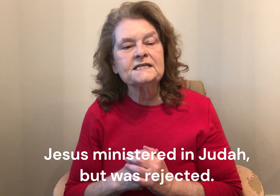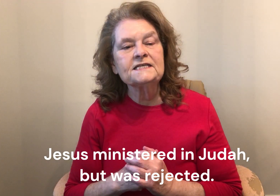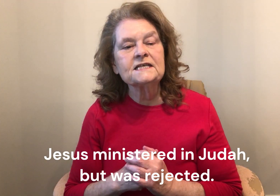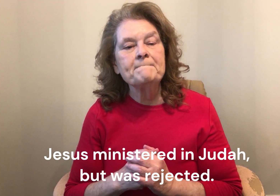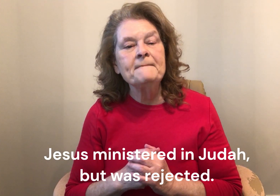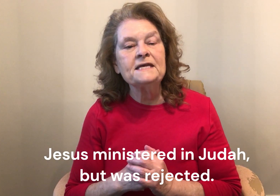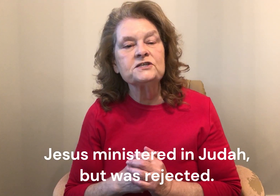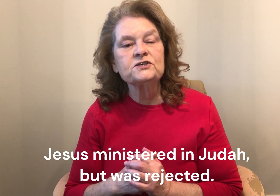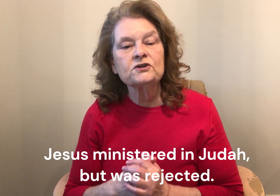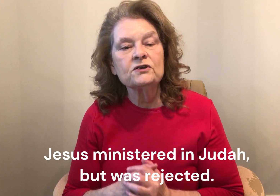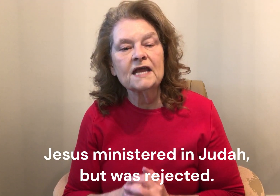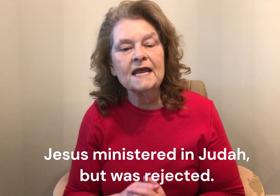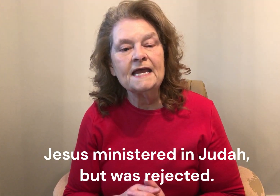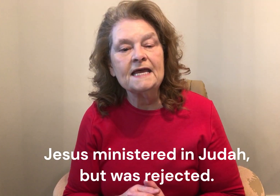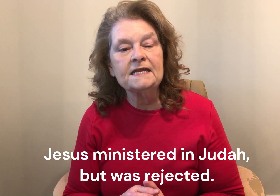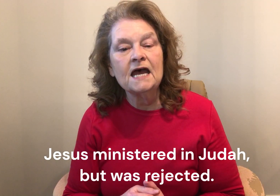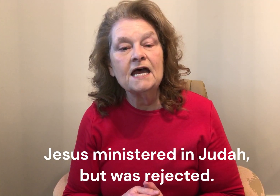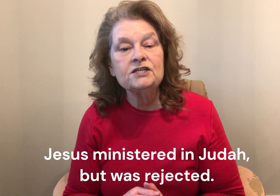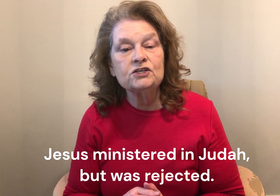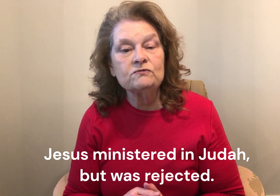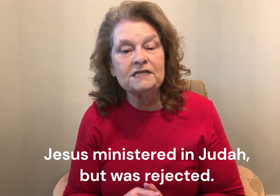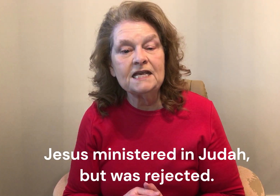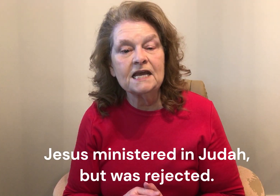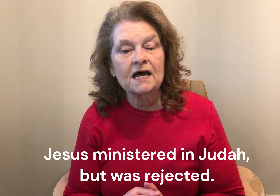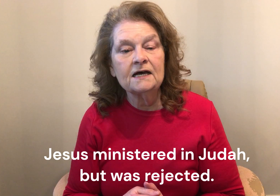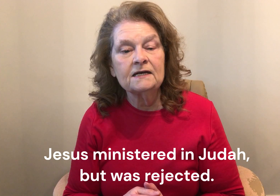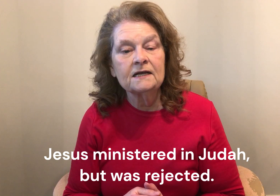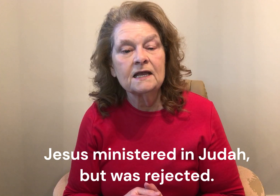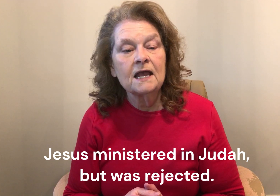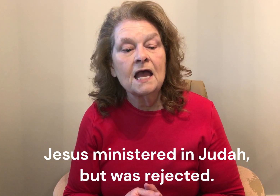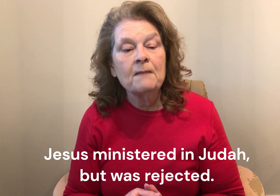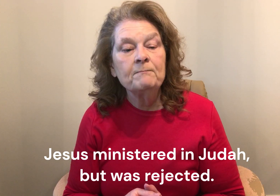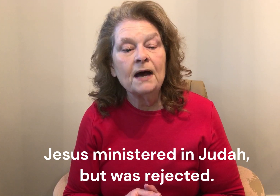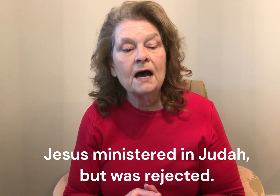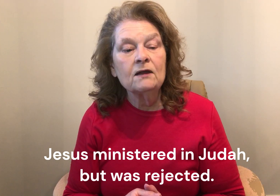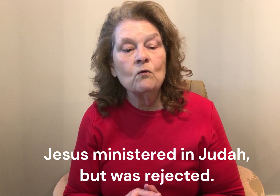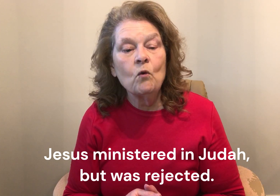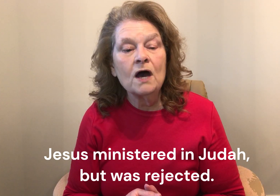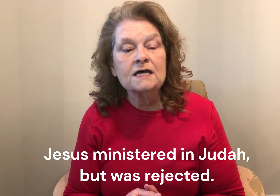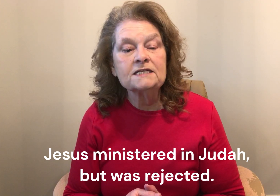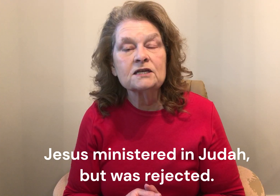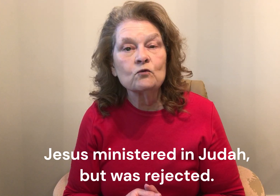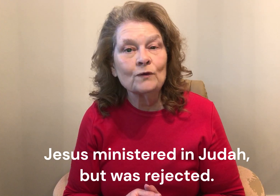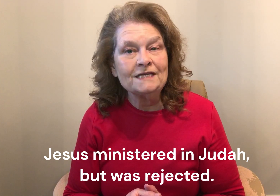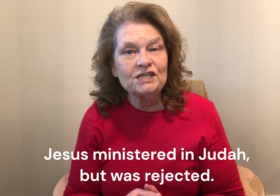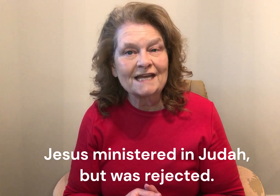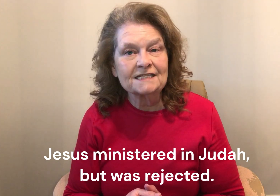Jesus ministered in Judea, but was rejected.